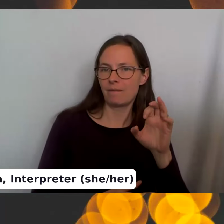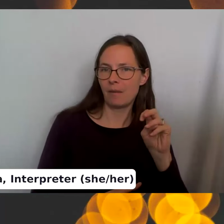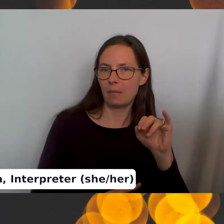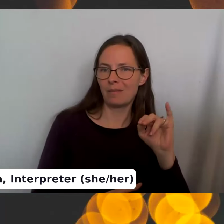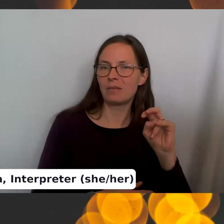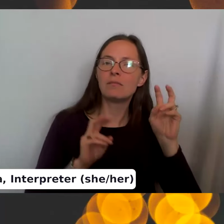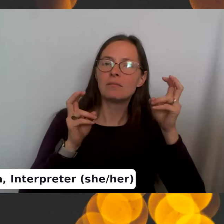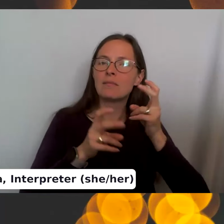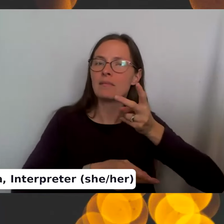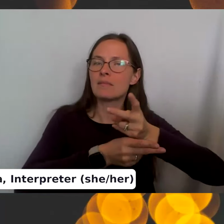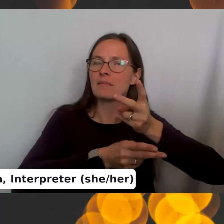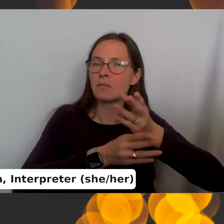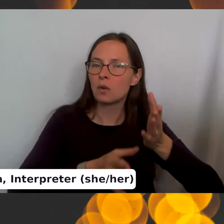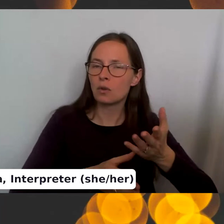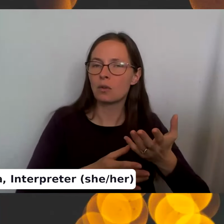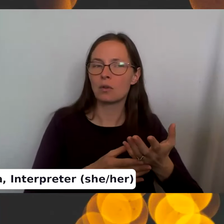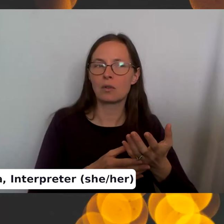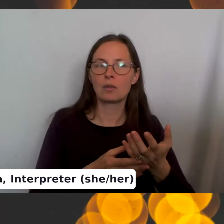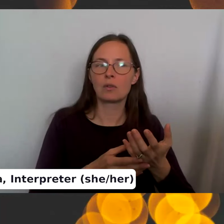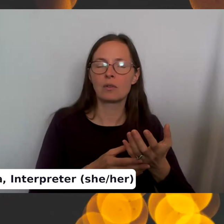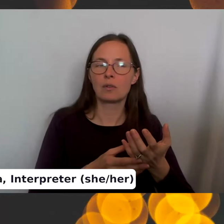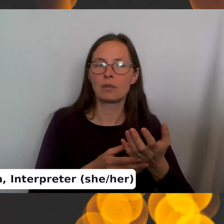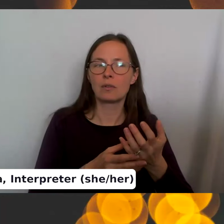role, the nurturing role.